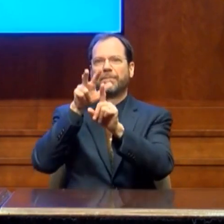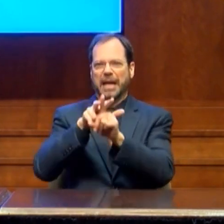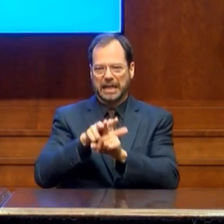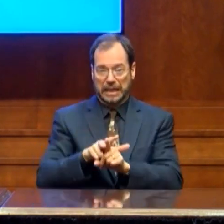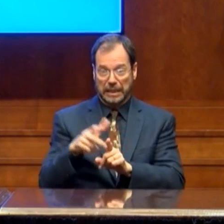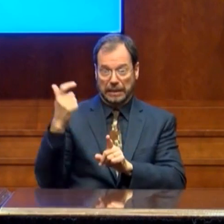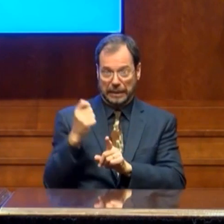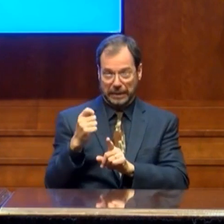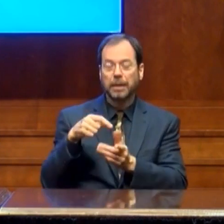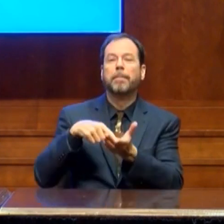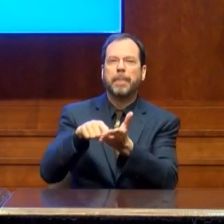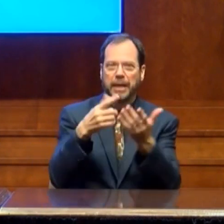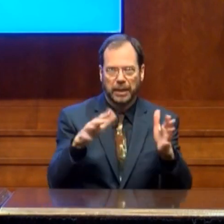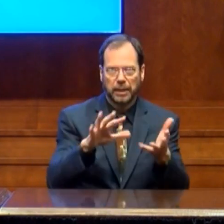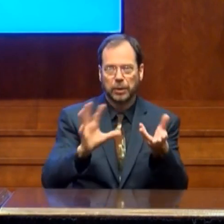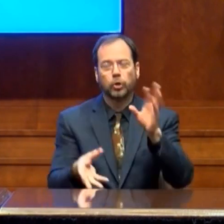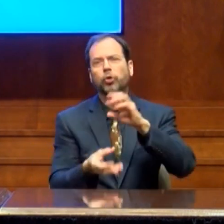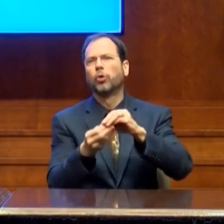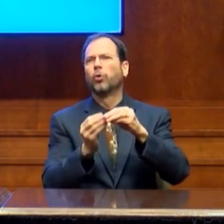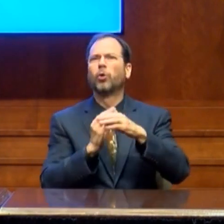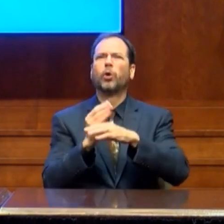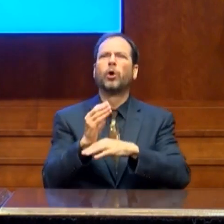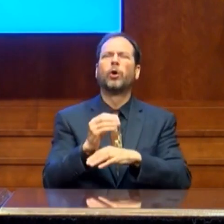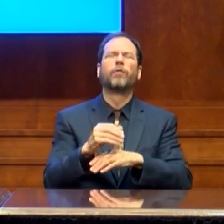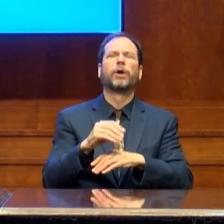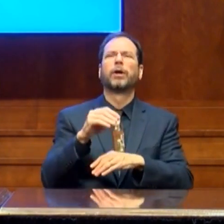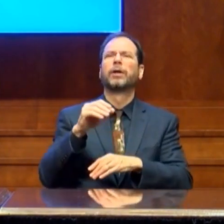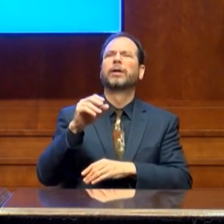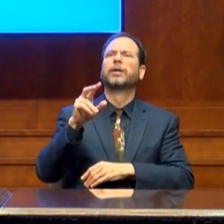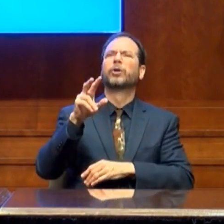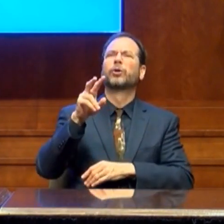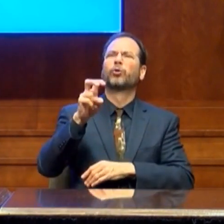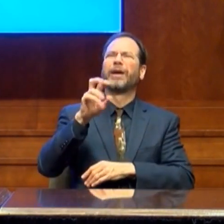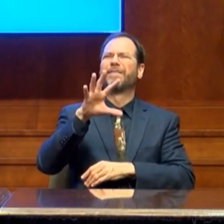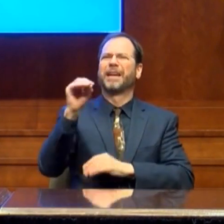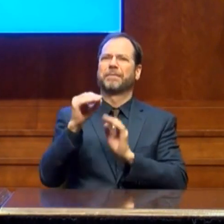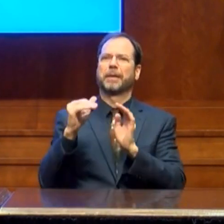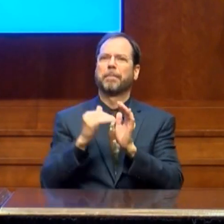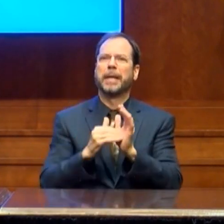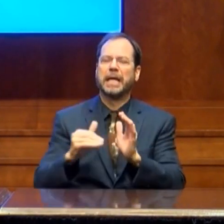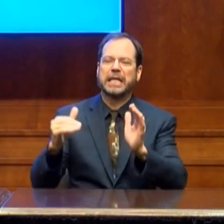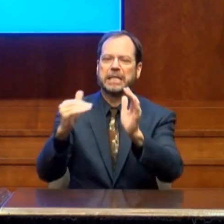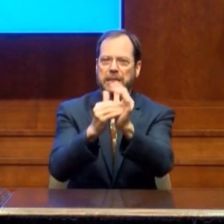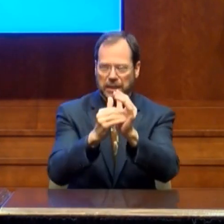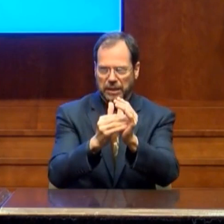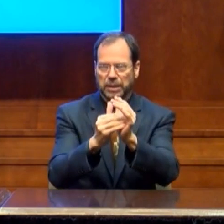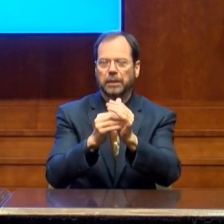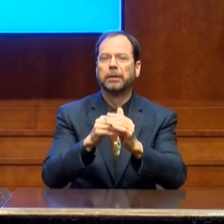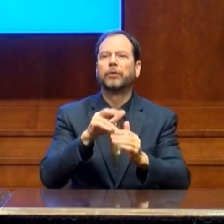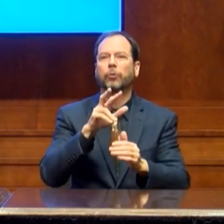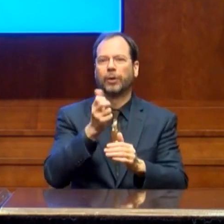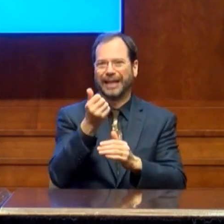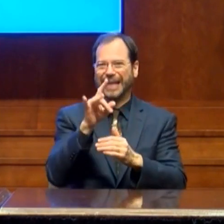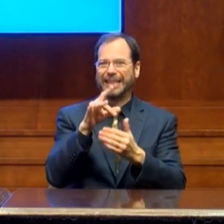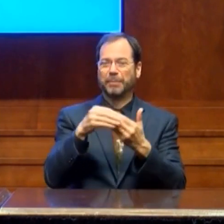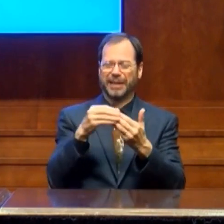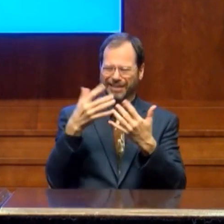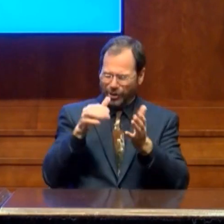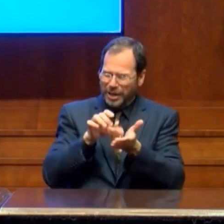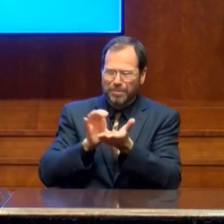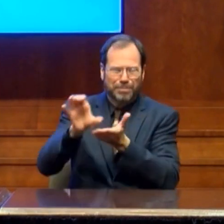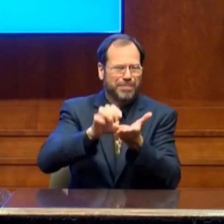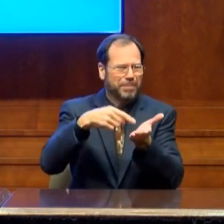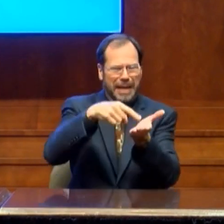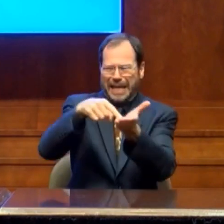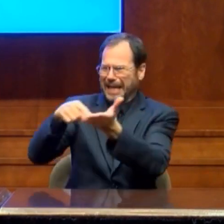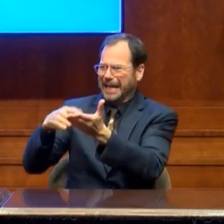363,335 claims paid that total more than $250 million. It's $318 million